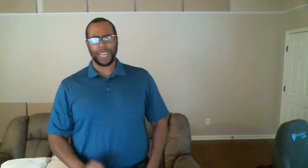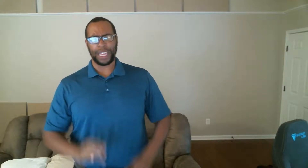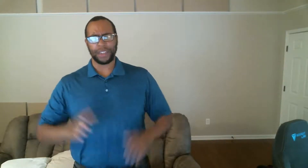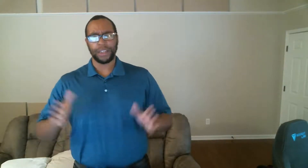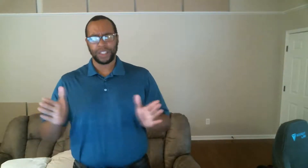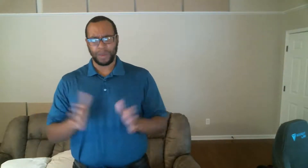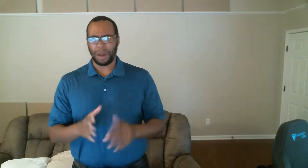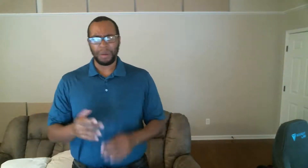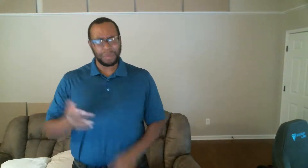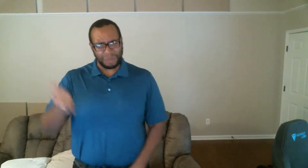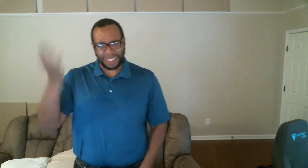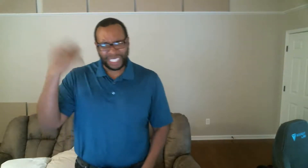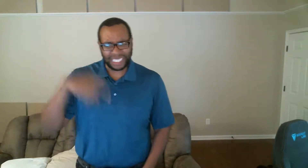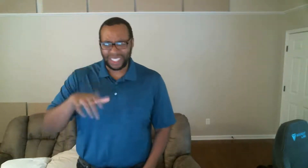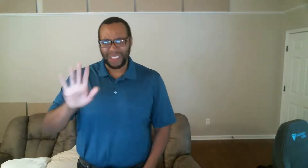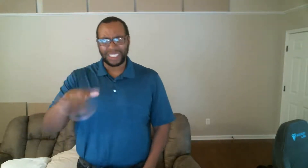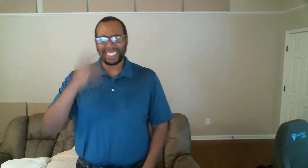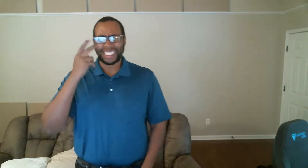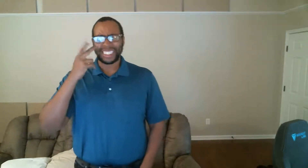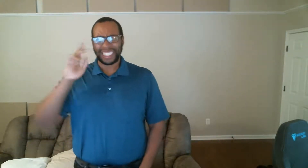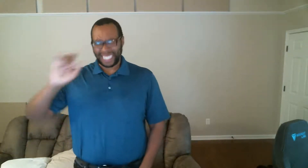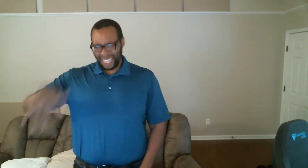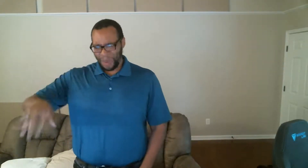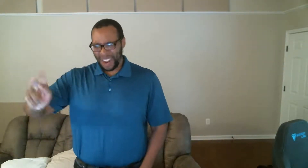thin. Small, oh, I saw it.